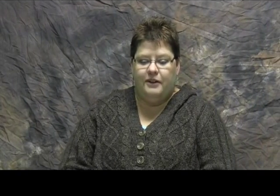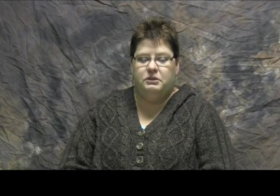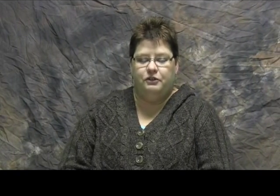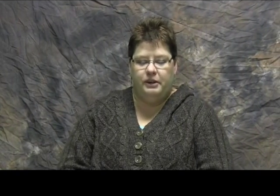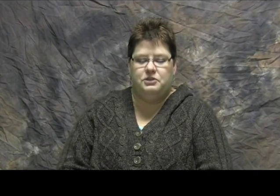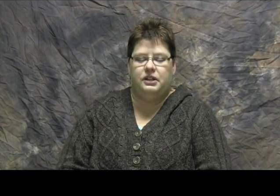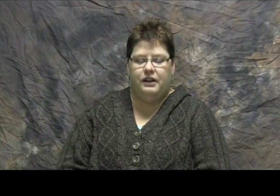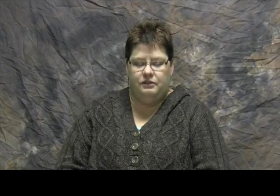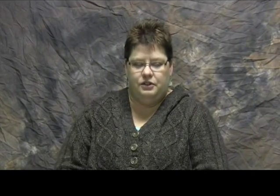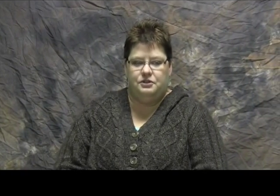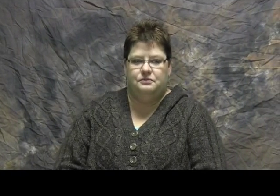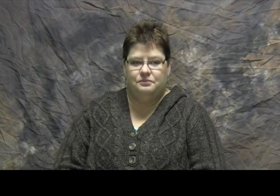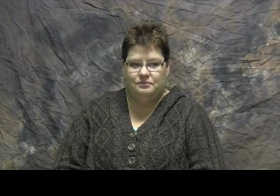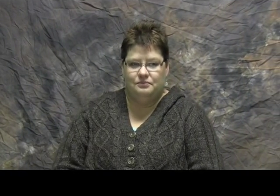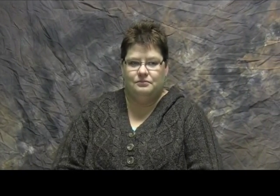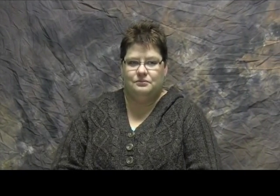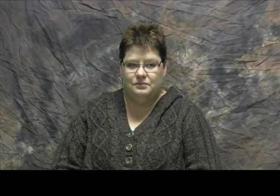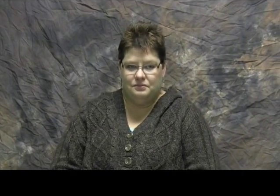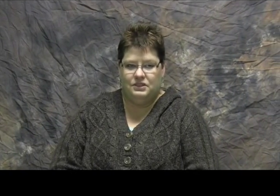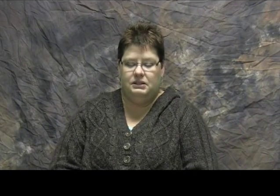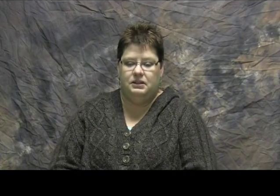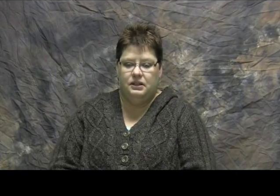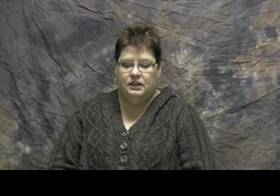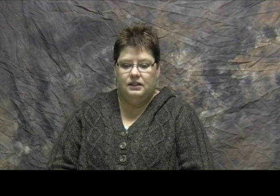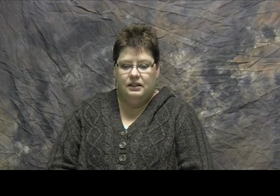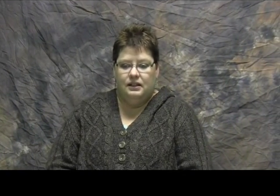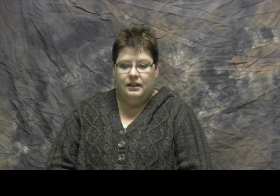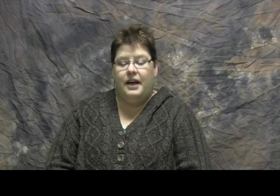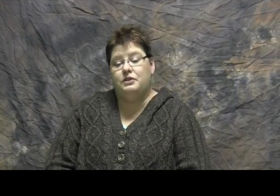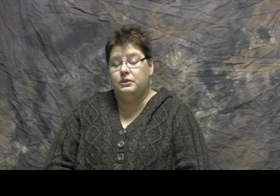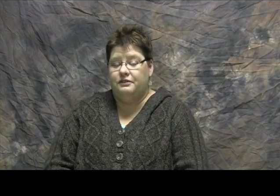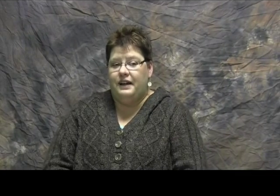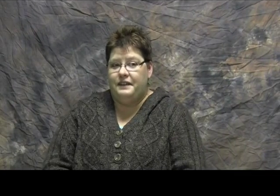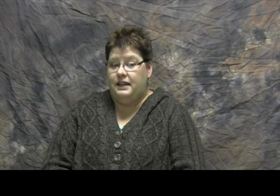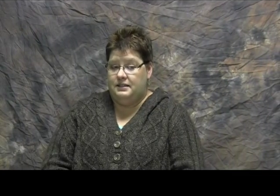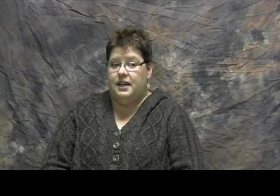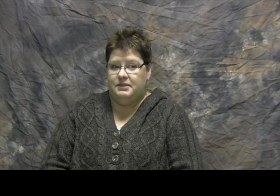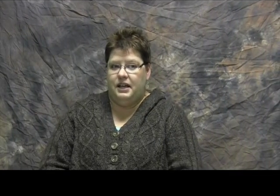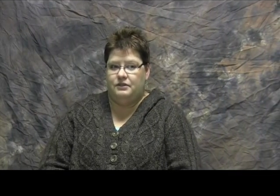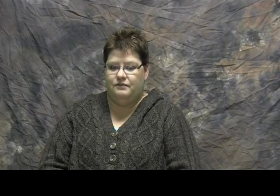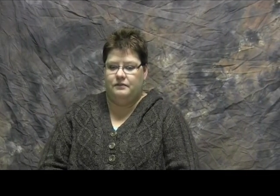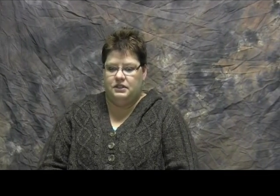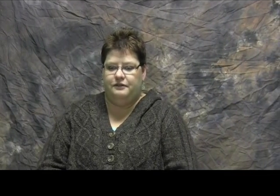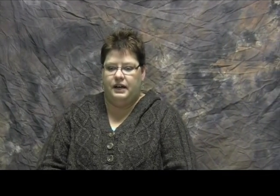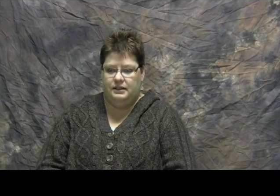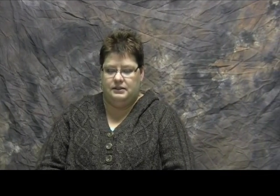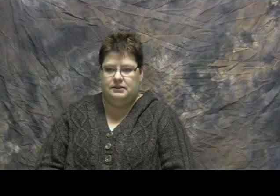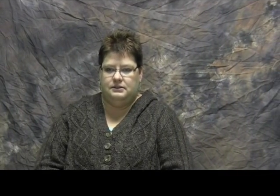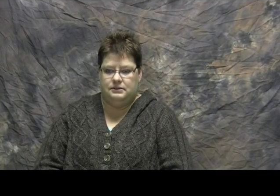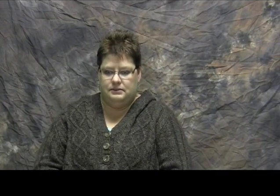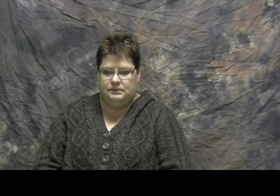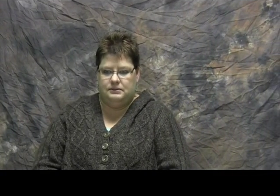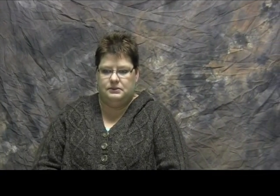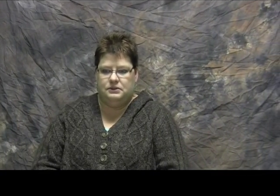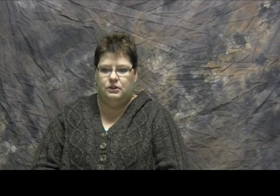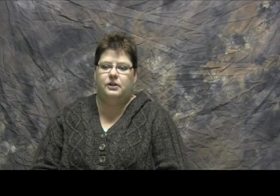probably for about 25 years. And I have to really fight that at times. I have to fight going